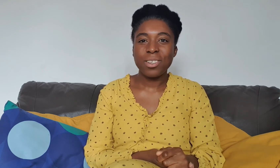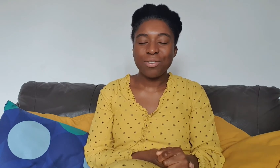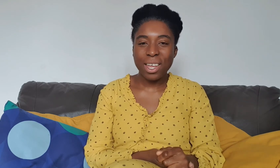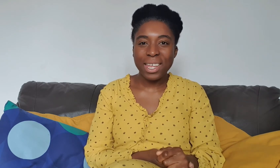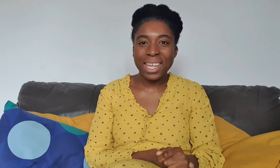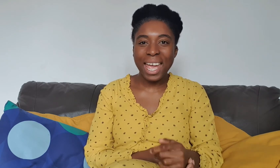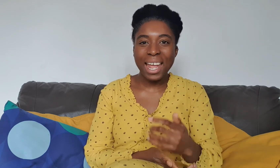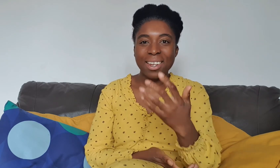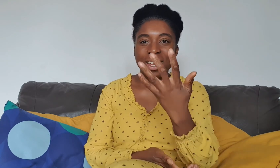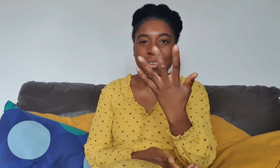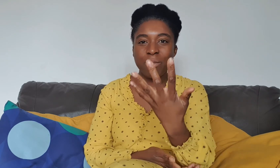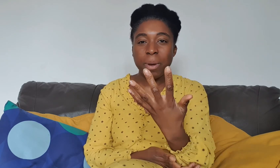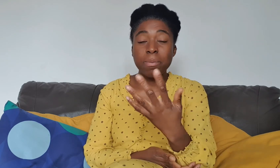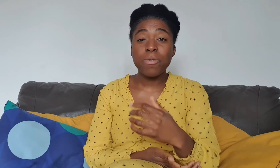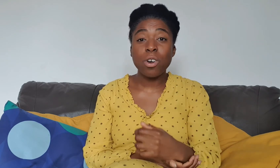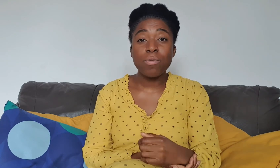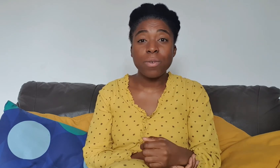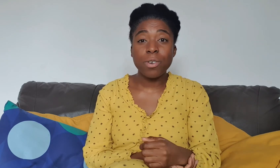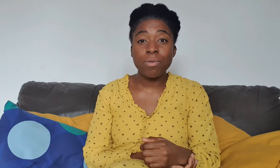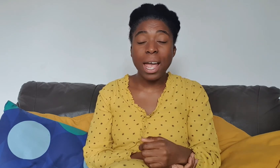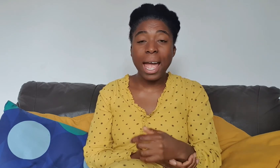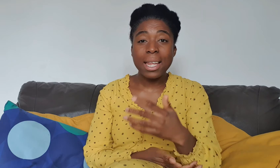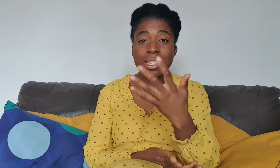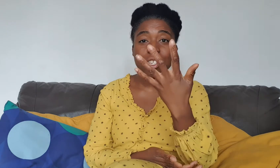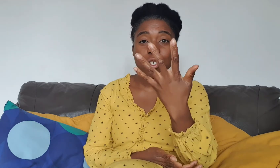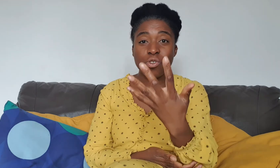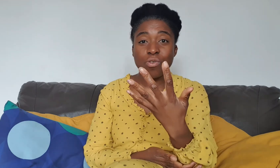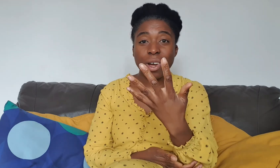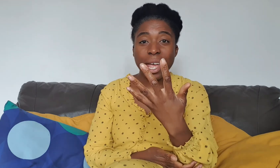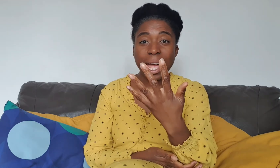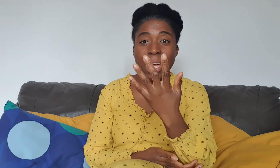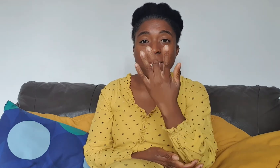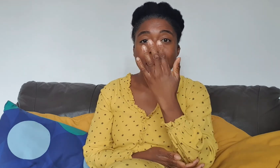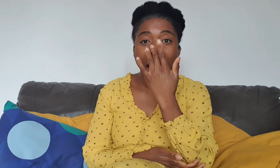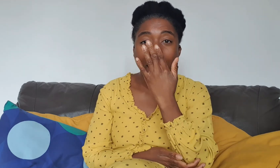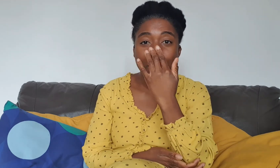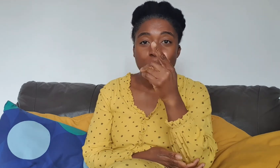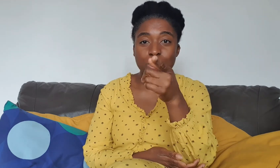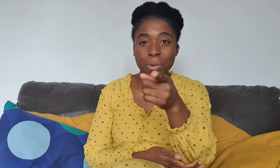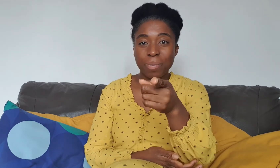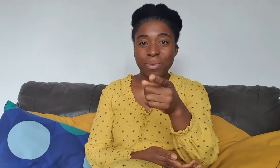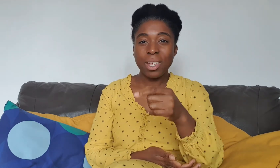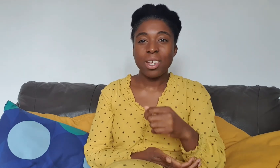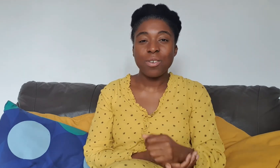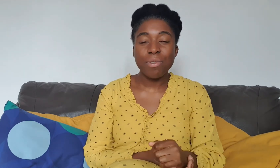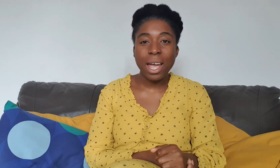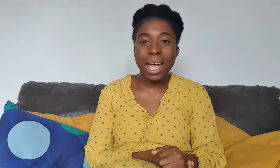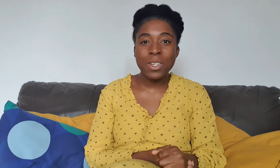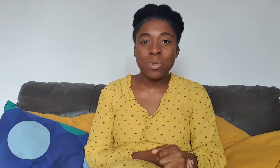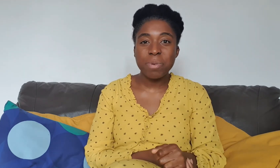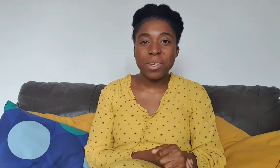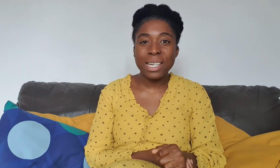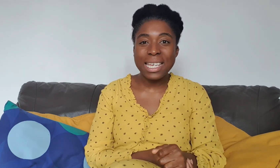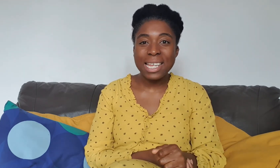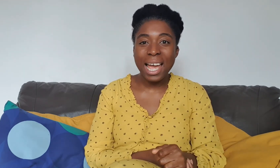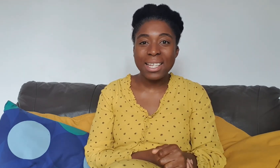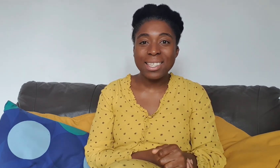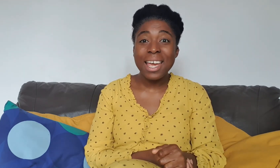Try that again. Remember, if you're right-handed, use your right hand. Your right hand would be your lead hand. If